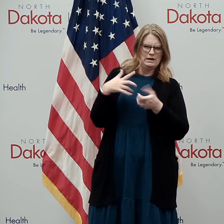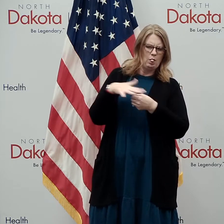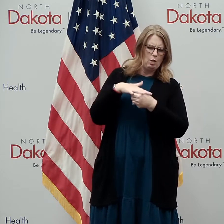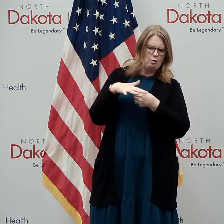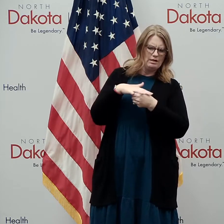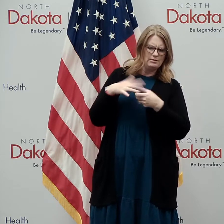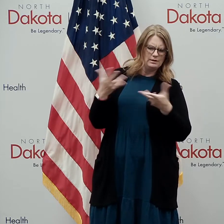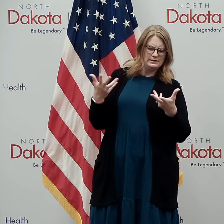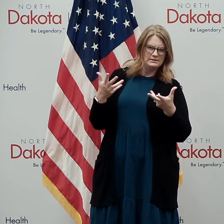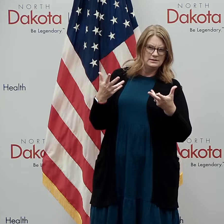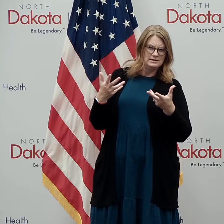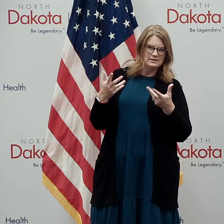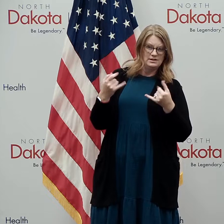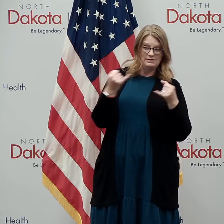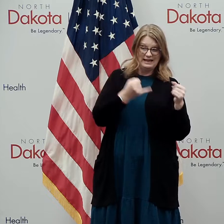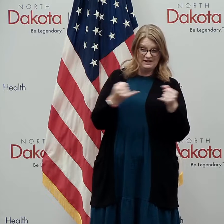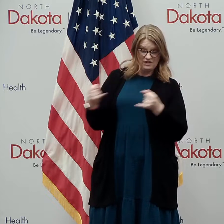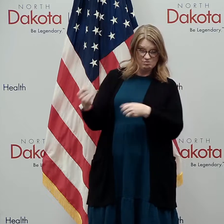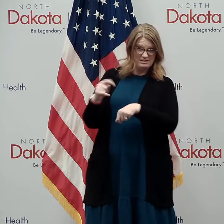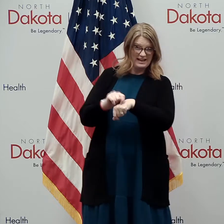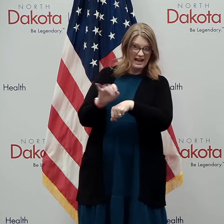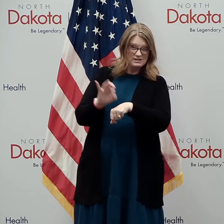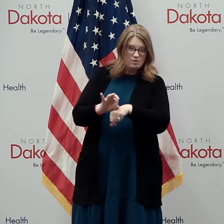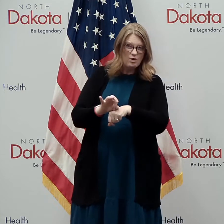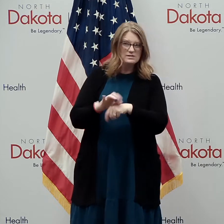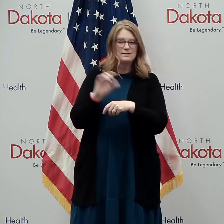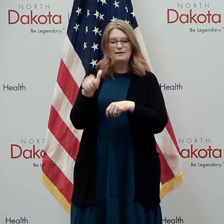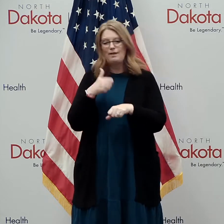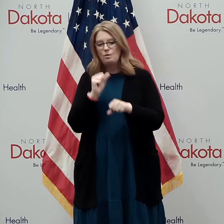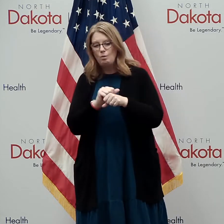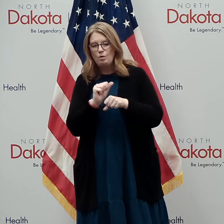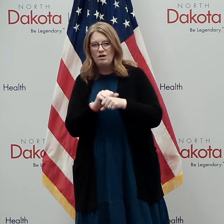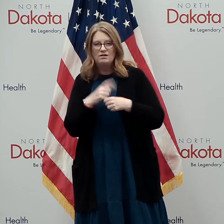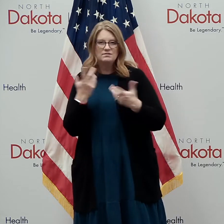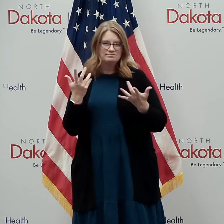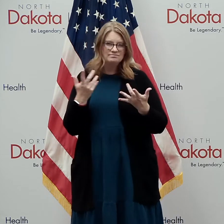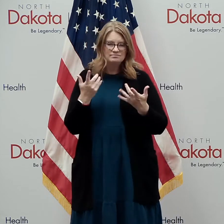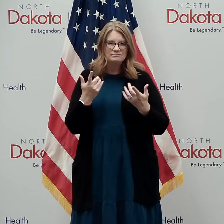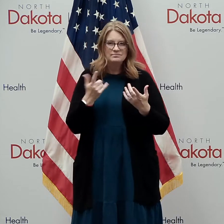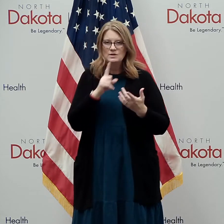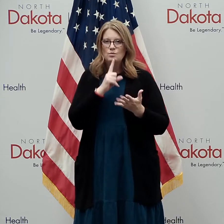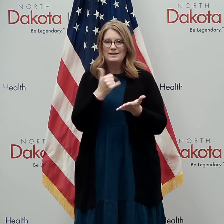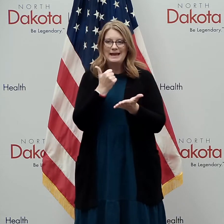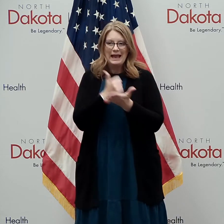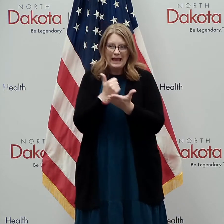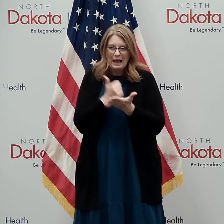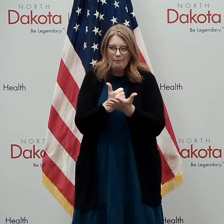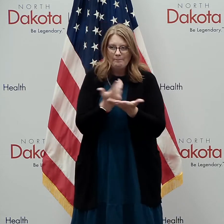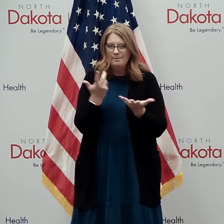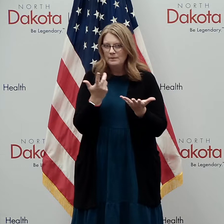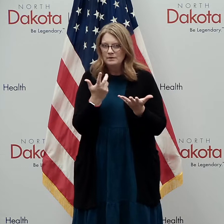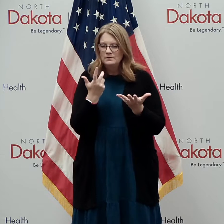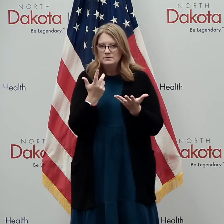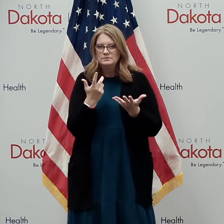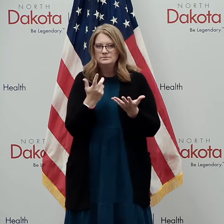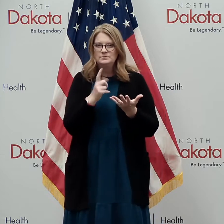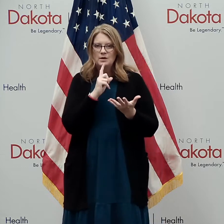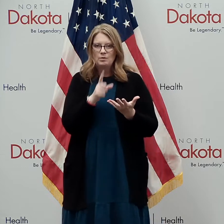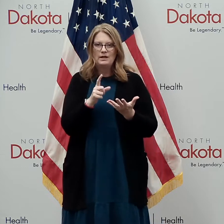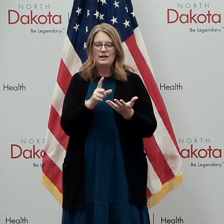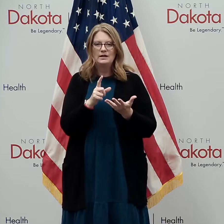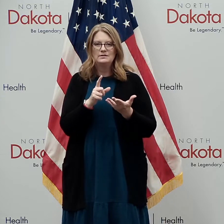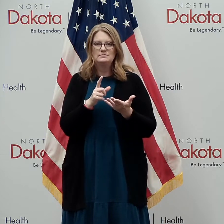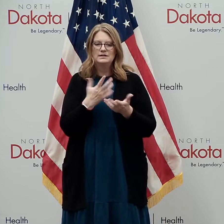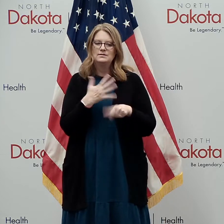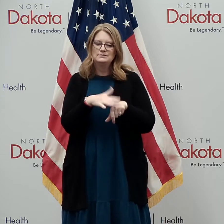of individual task forces or other work that can be done to try to help make sure we can stem the tide in the counties